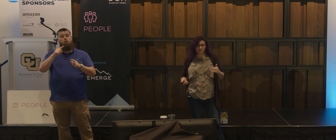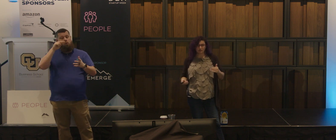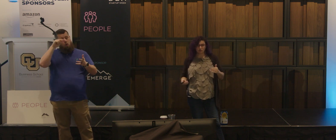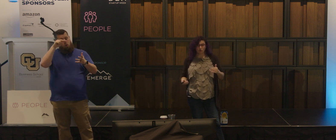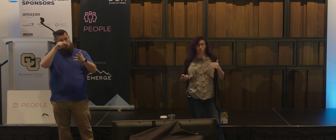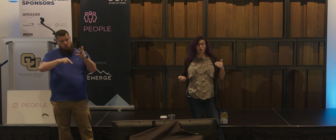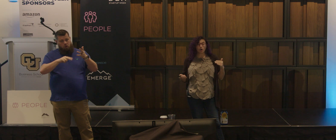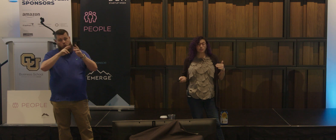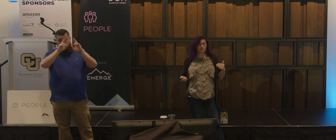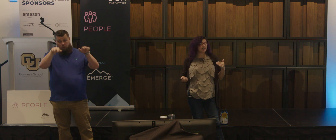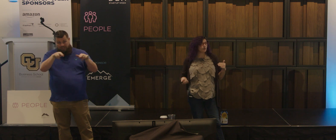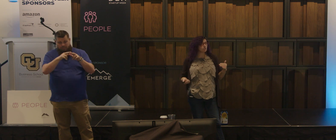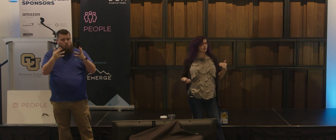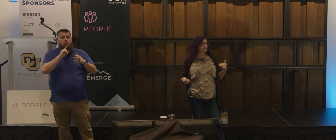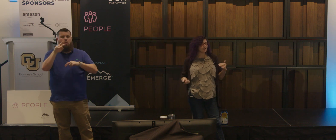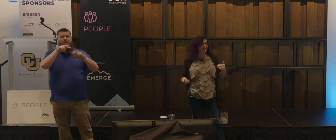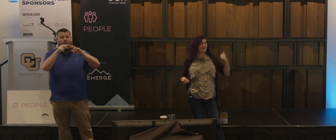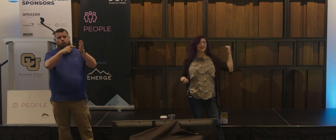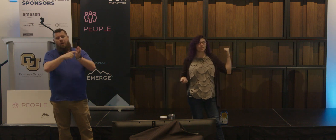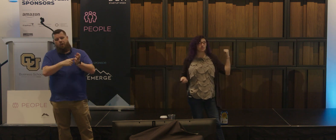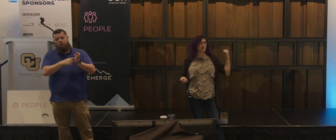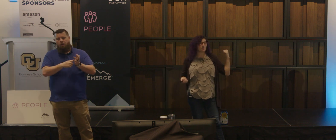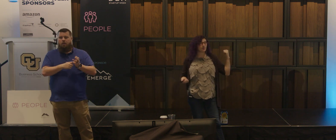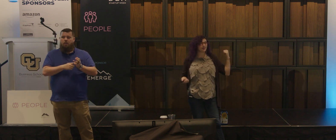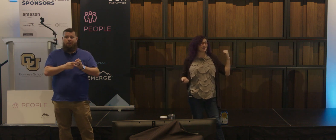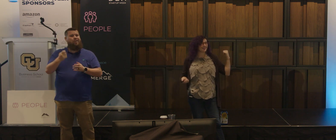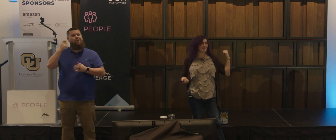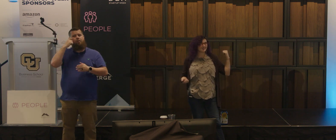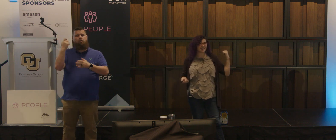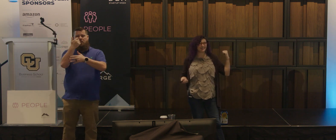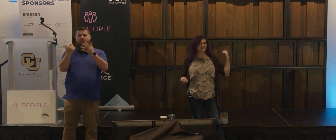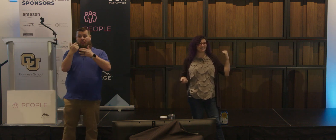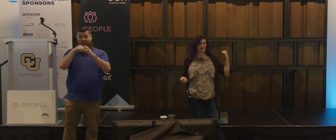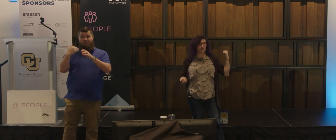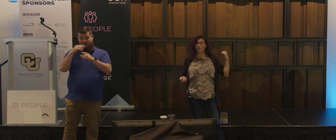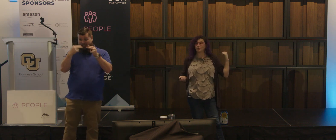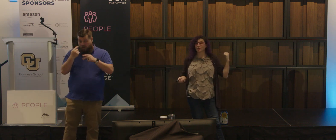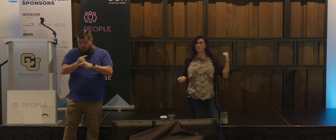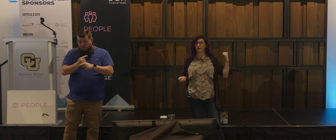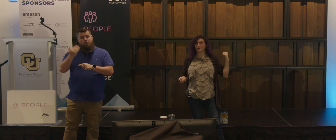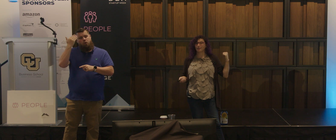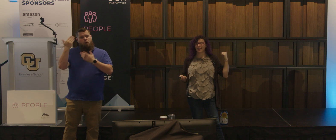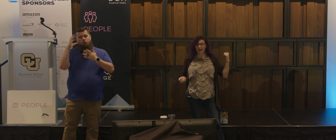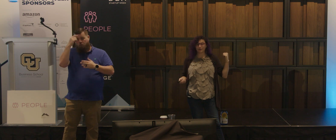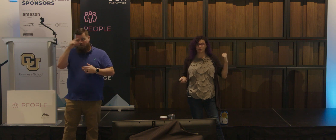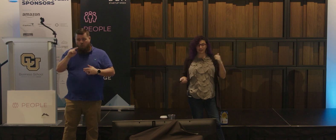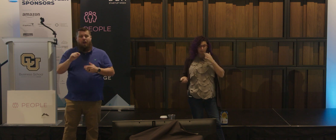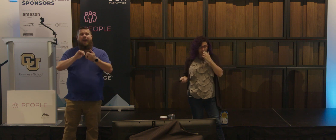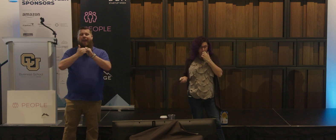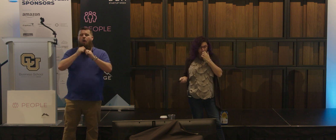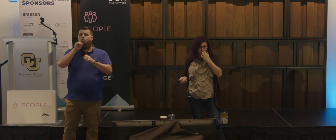resumes, what are your evaluation criteria? Hint, you just put them in order in that last slide. You know what you're looking for. How